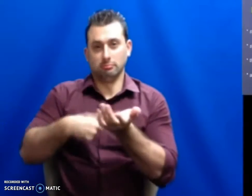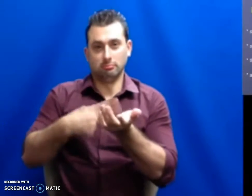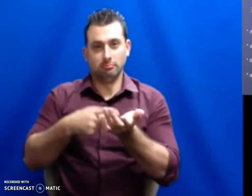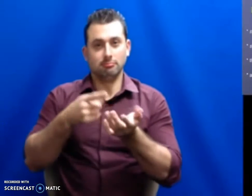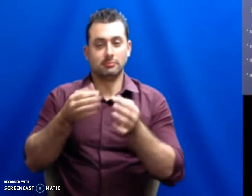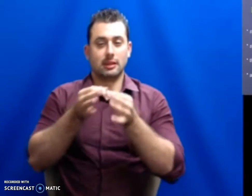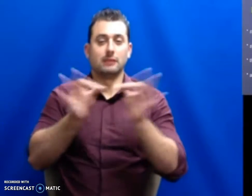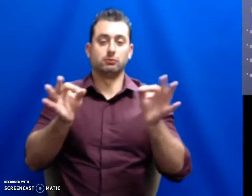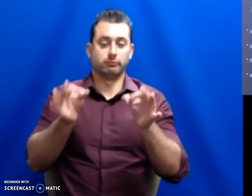and given to the next one.